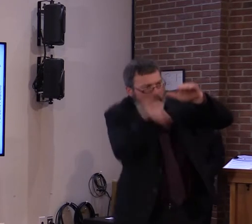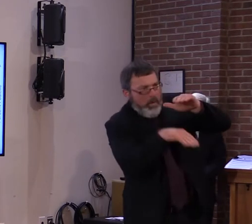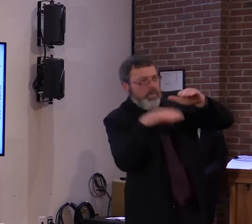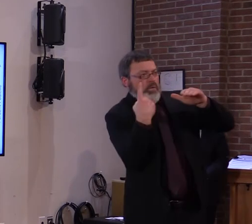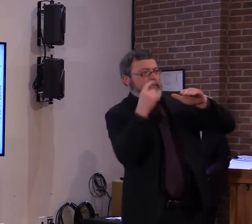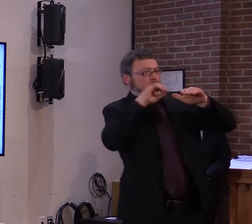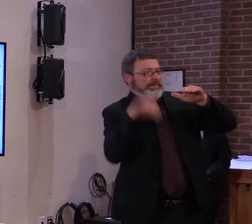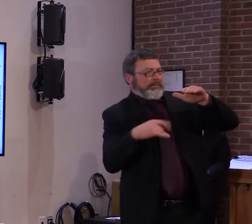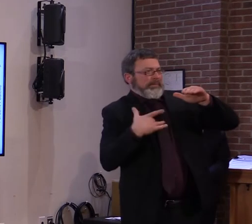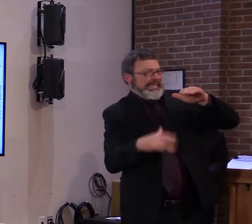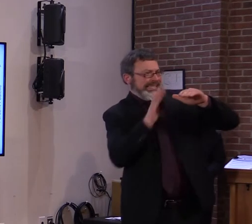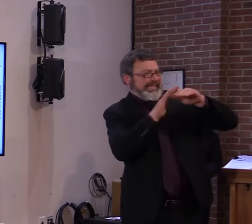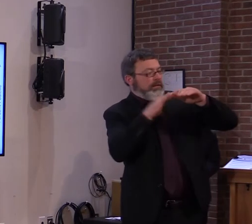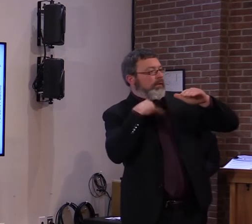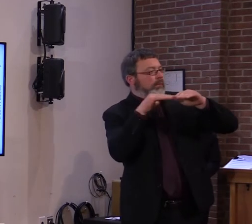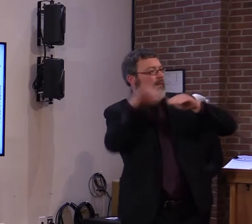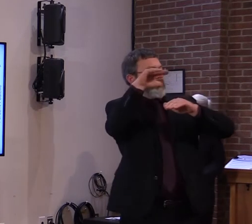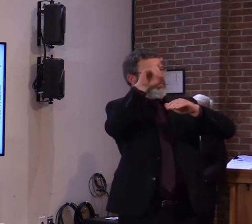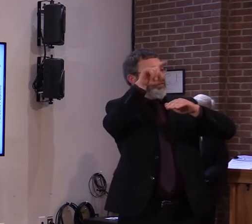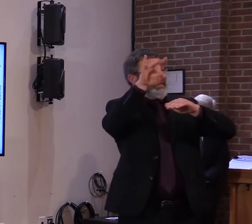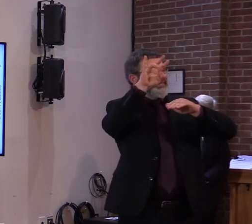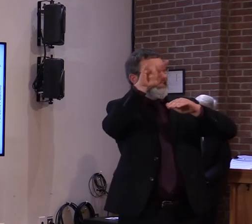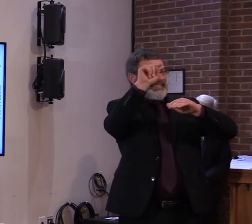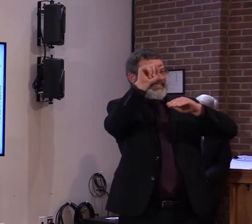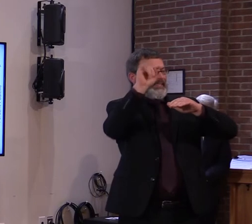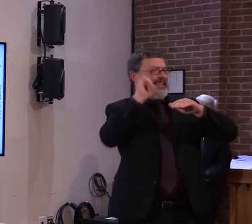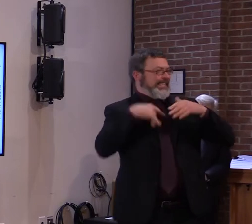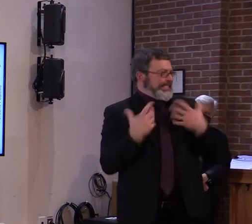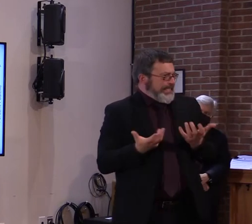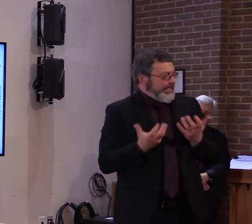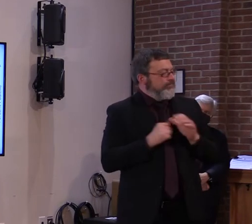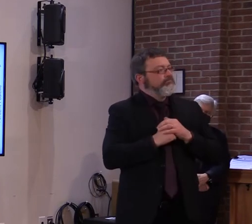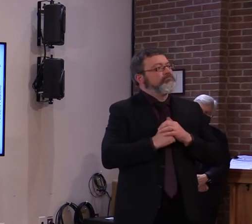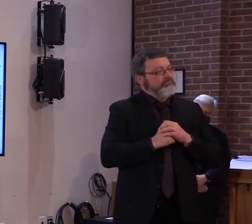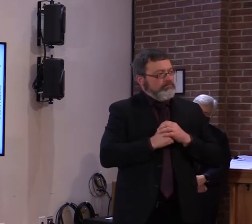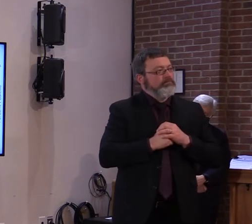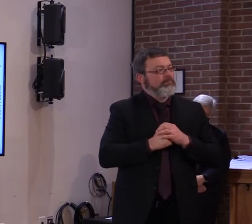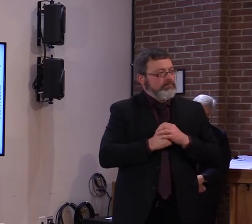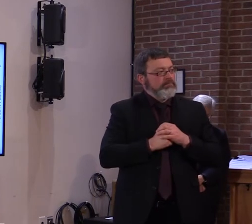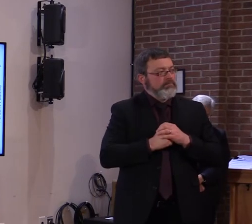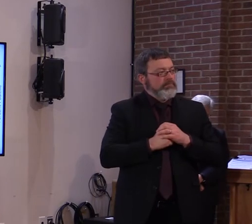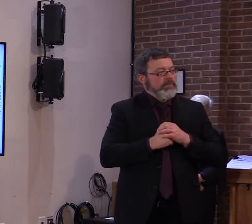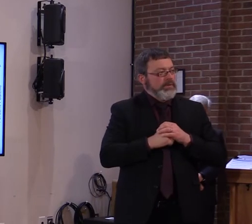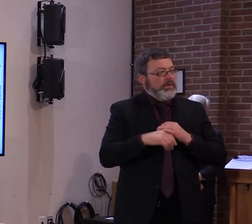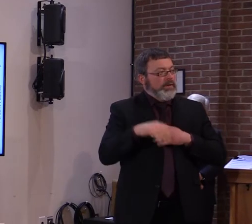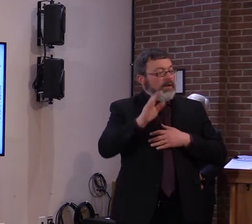as we've called them. And just to give you some perspective,